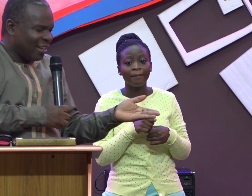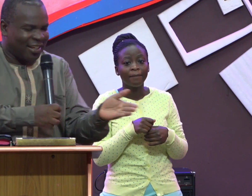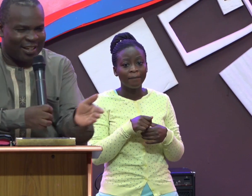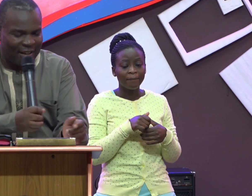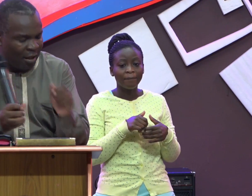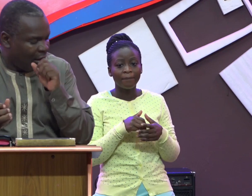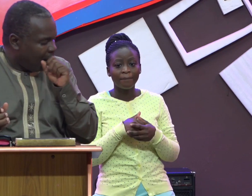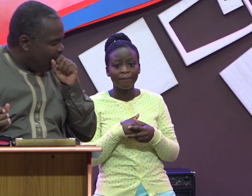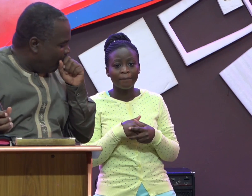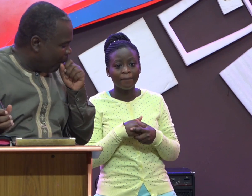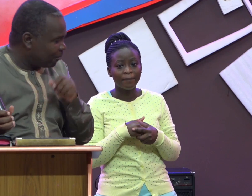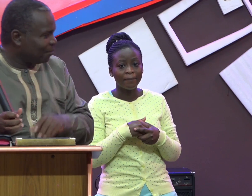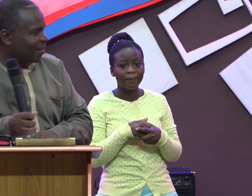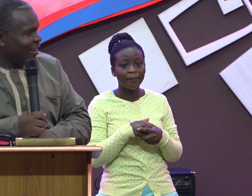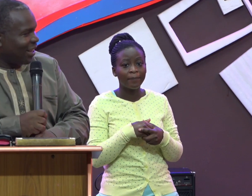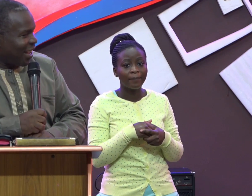Energizing.